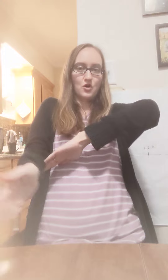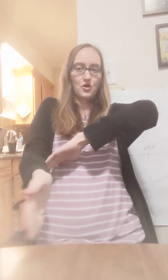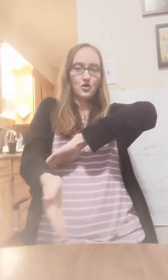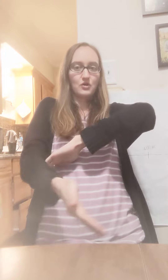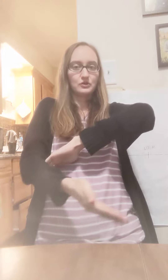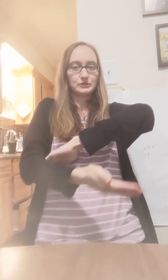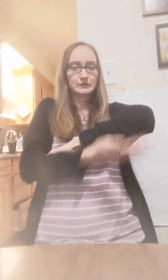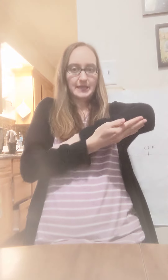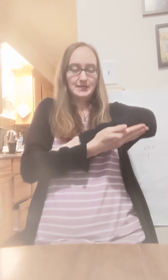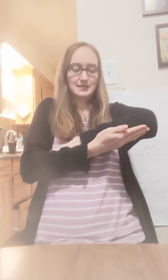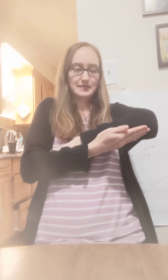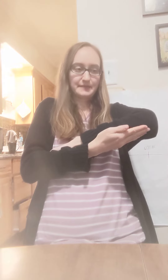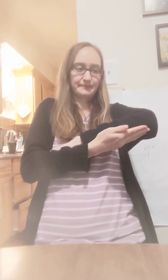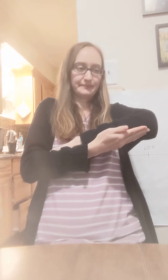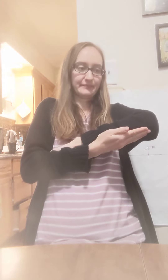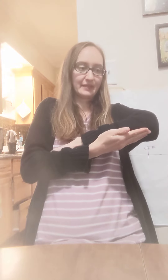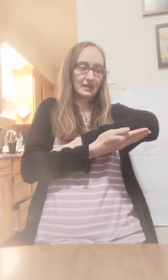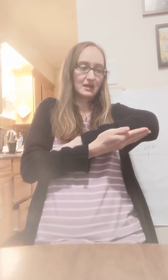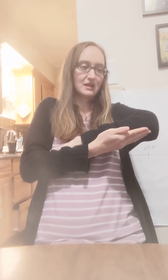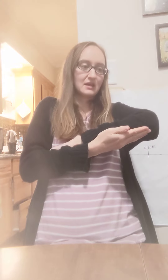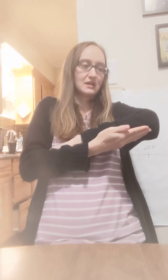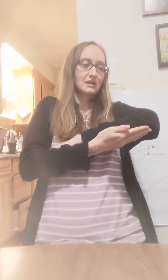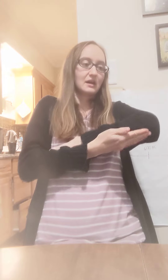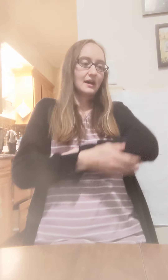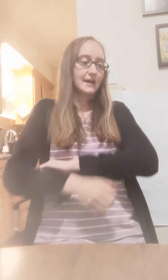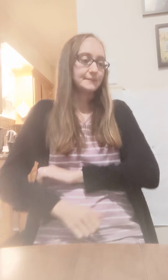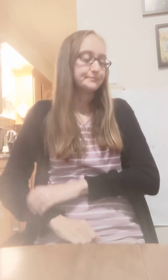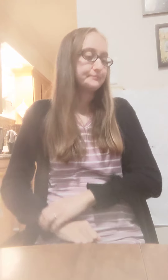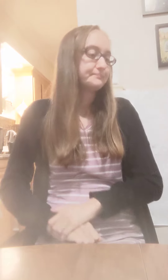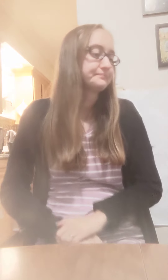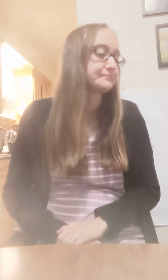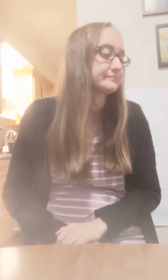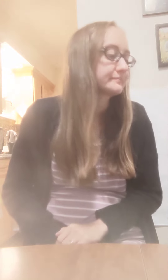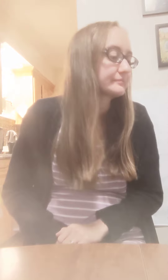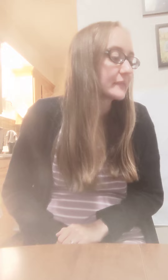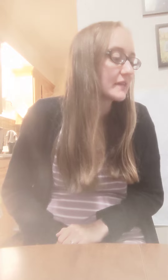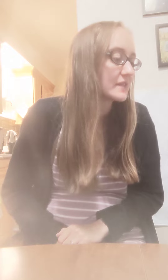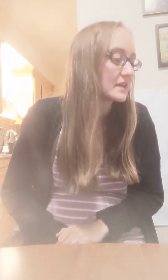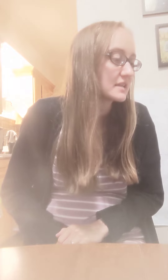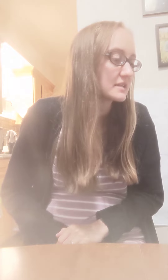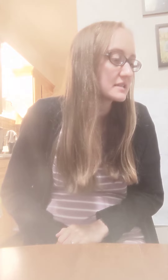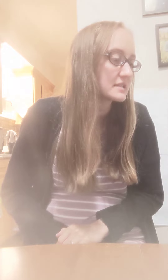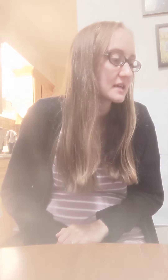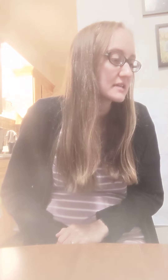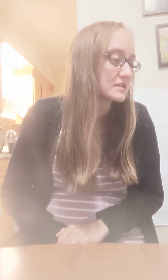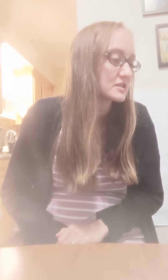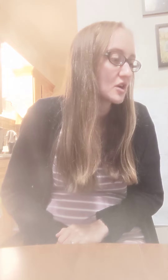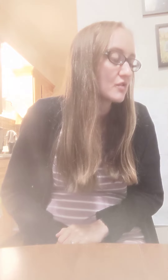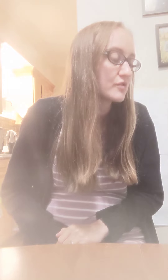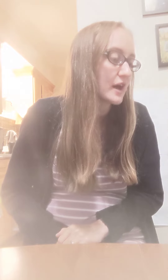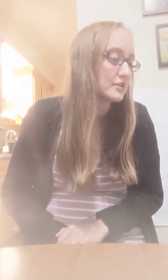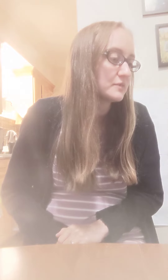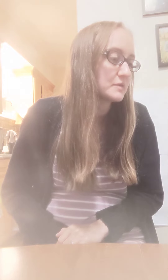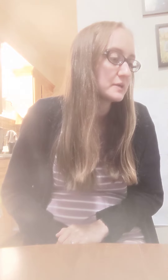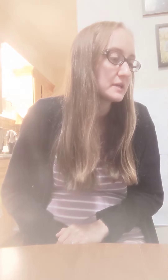night, and then it says, so that you may be